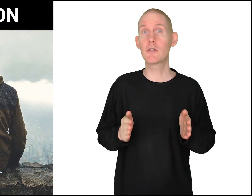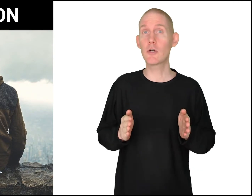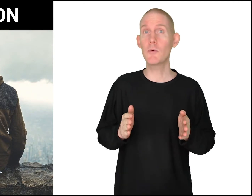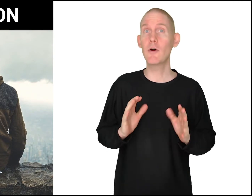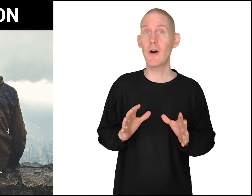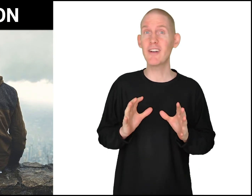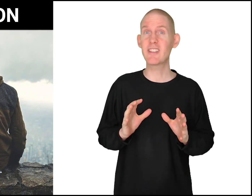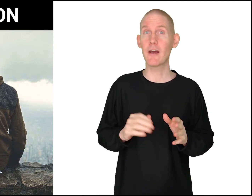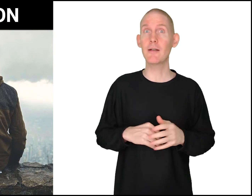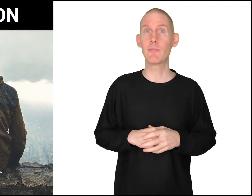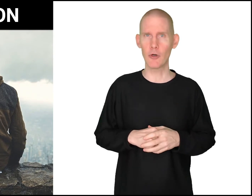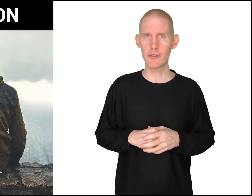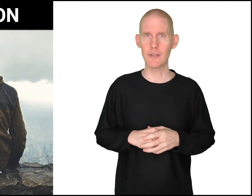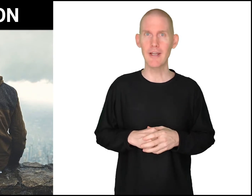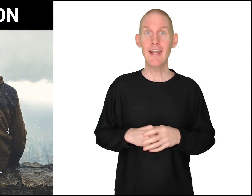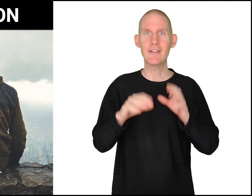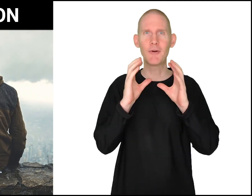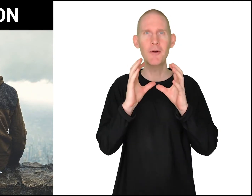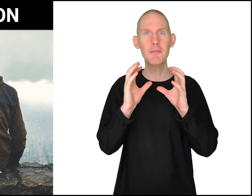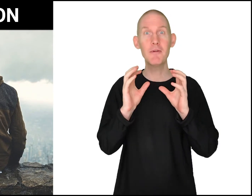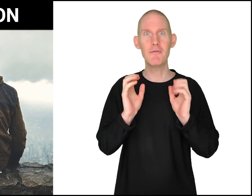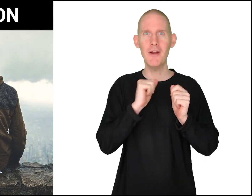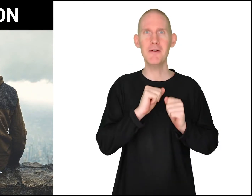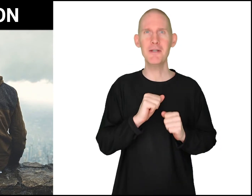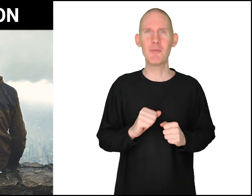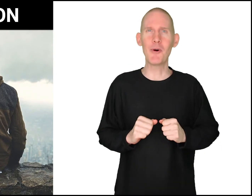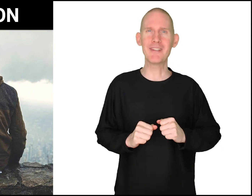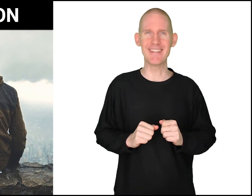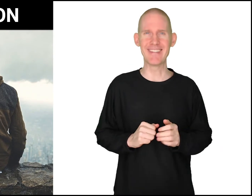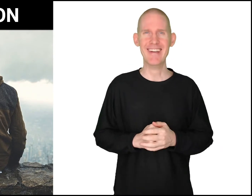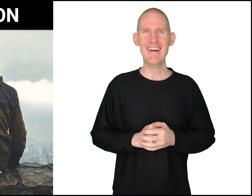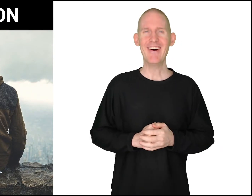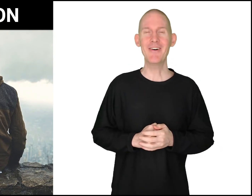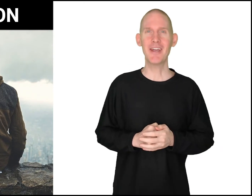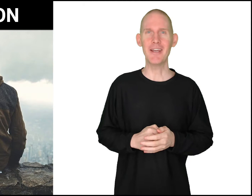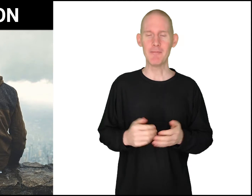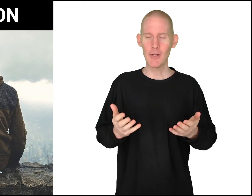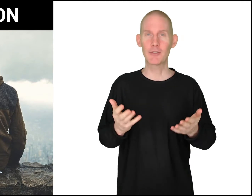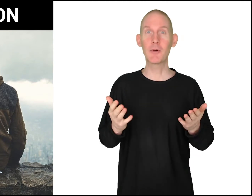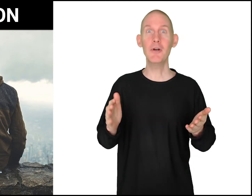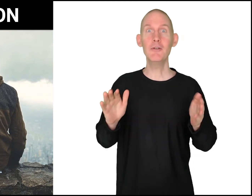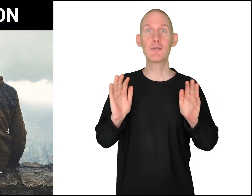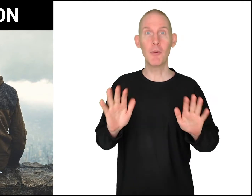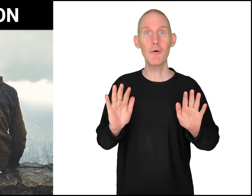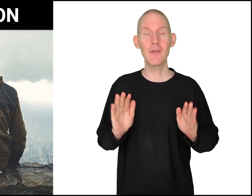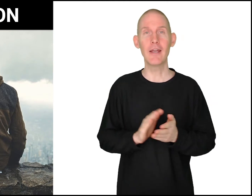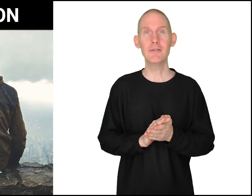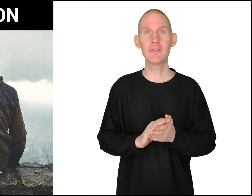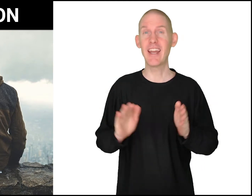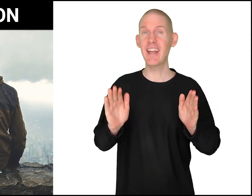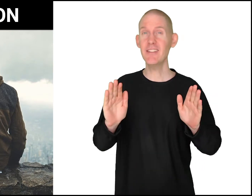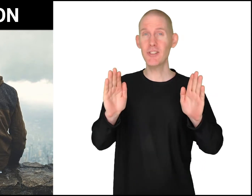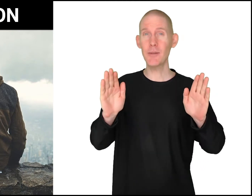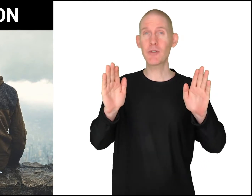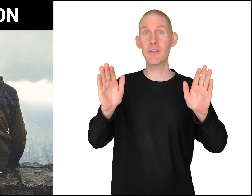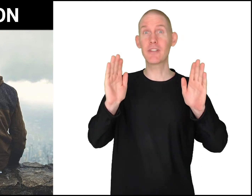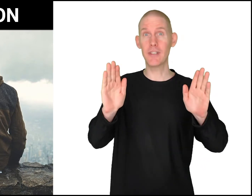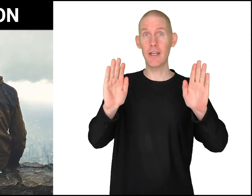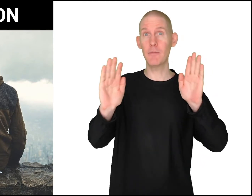we know how to sign person. It's going to be very important. Okay, so we're going to use both hands. The hand shapes are the same for